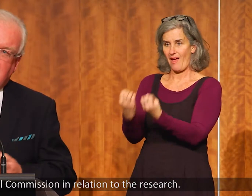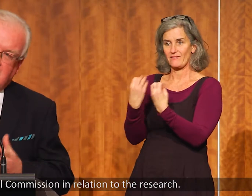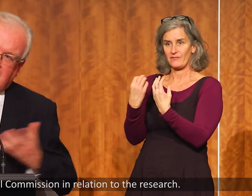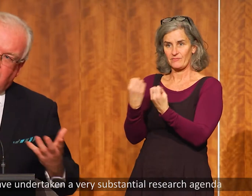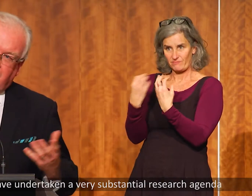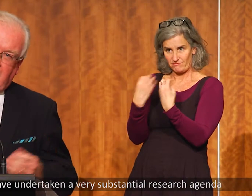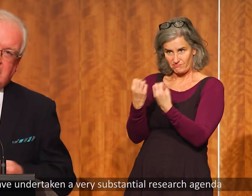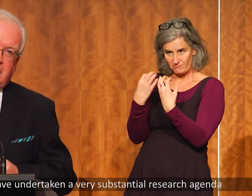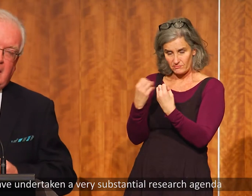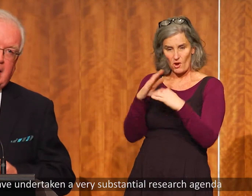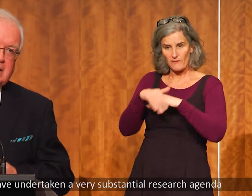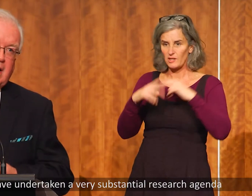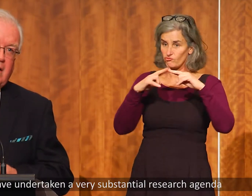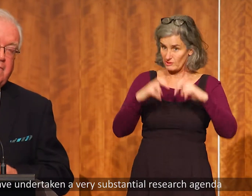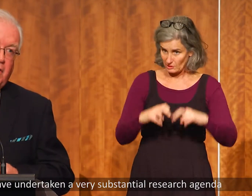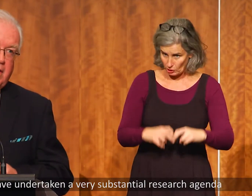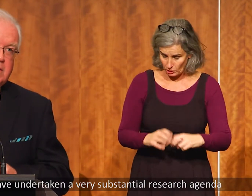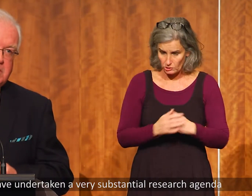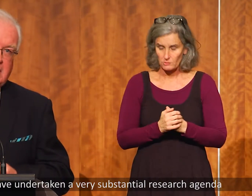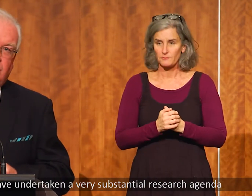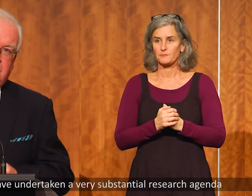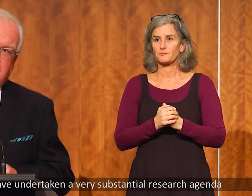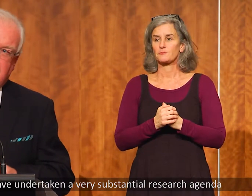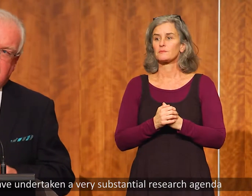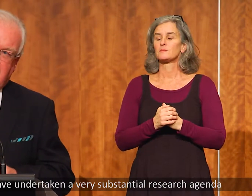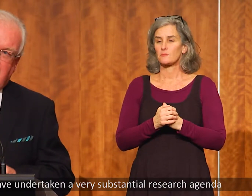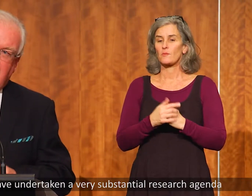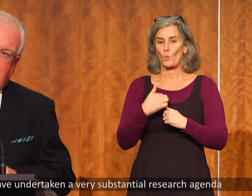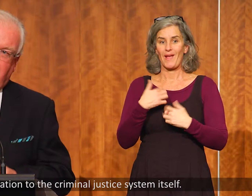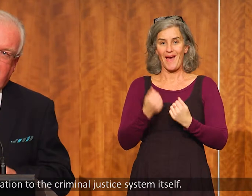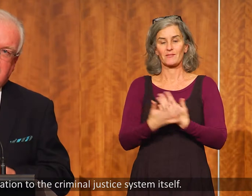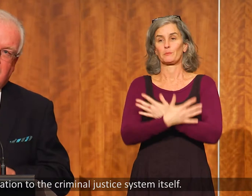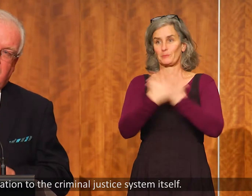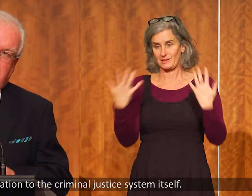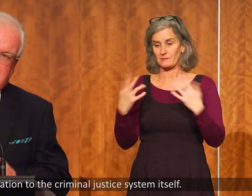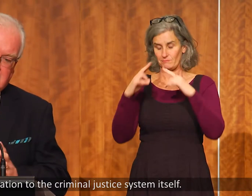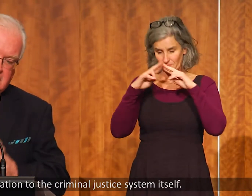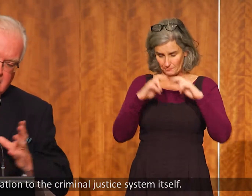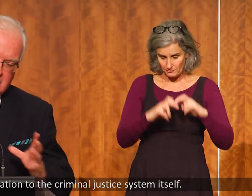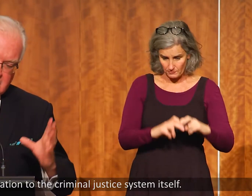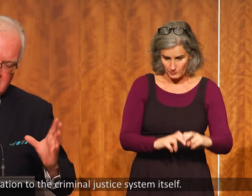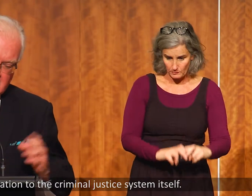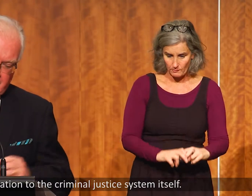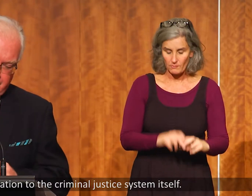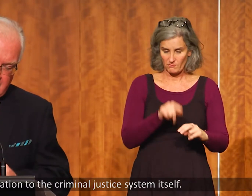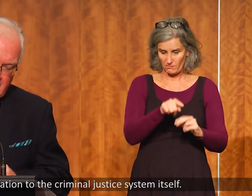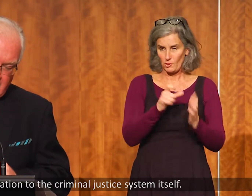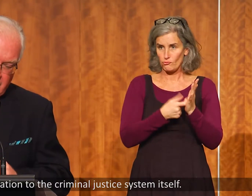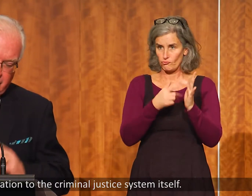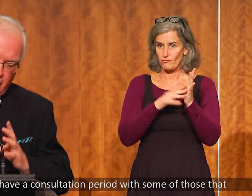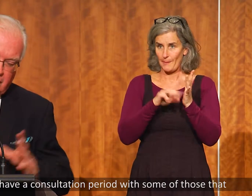research. The second, we've actually undertaken a very substantial research agenda in relation to the criminal justice system